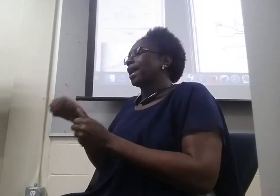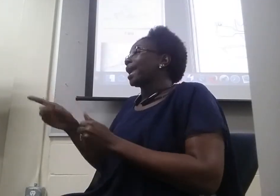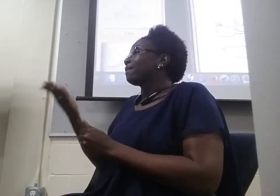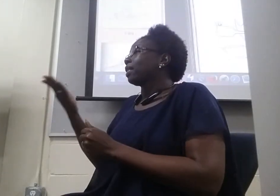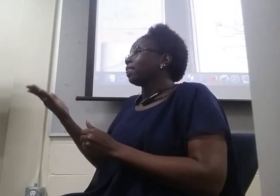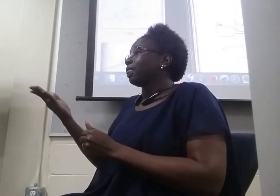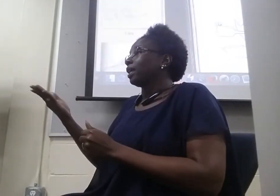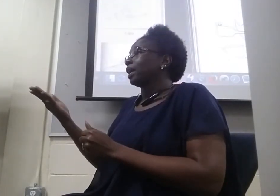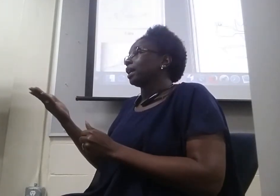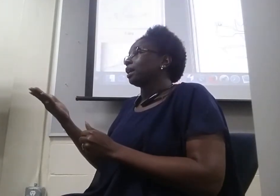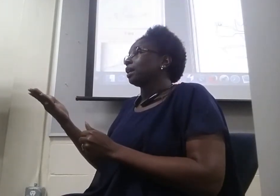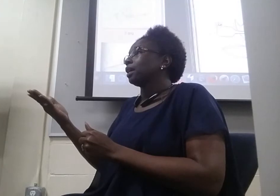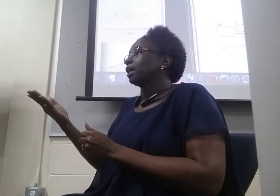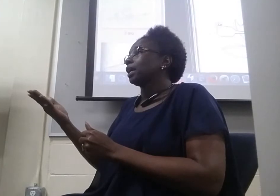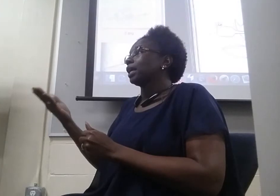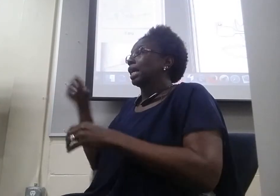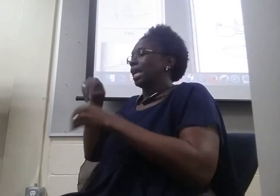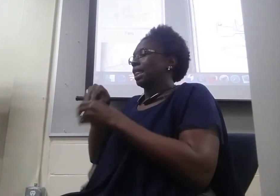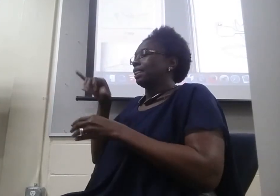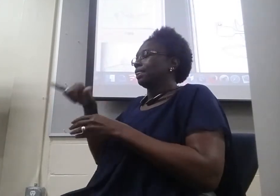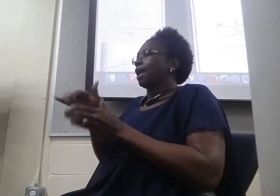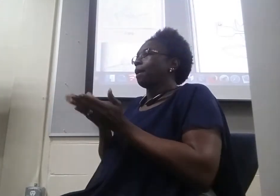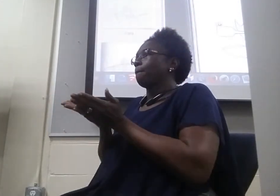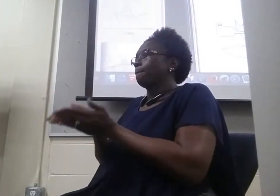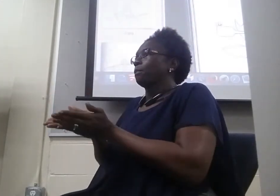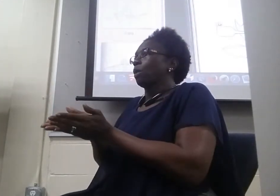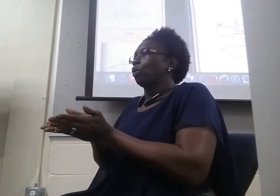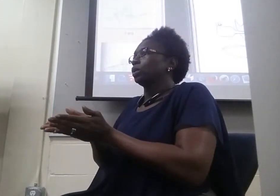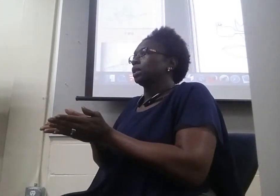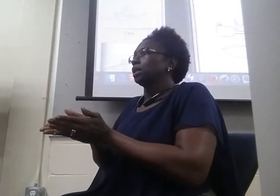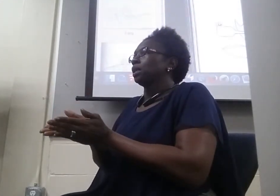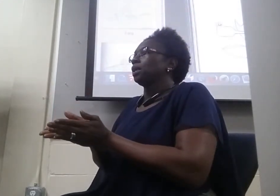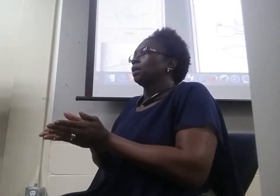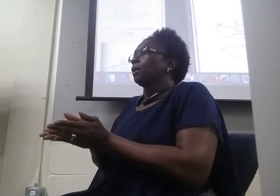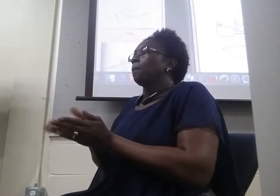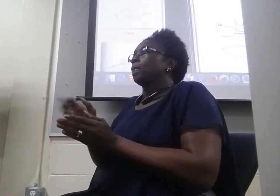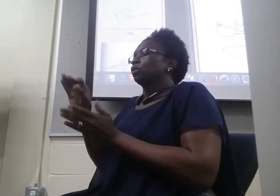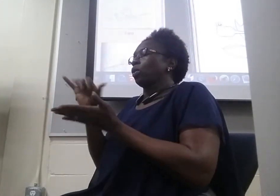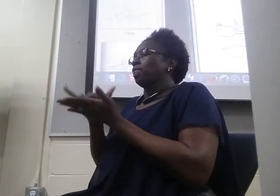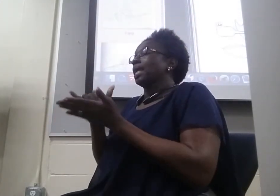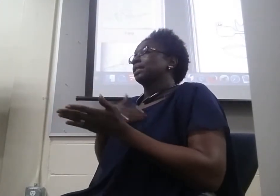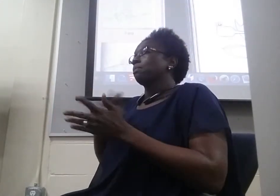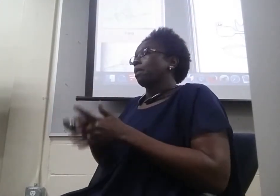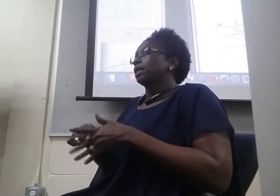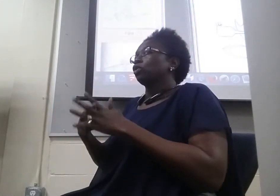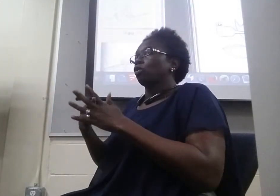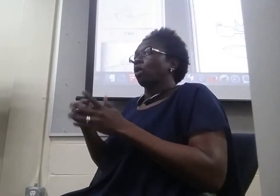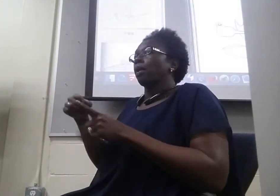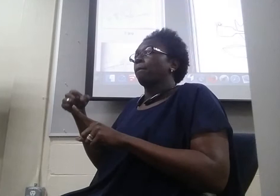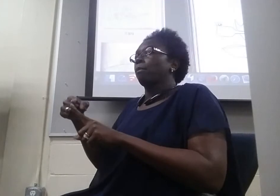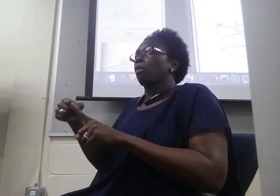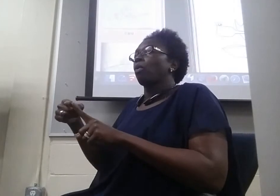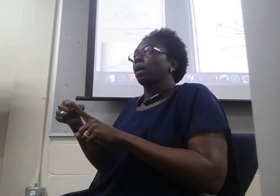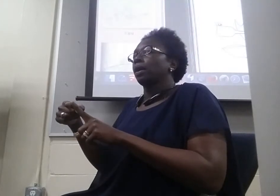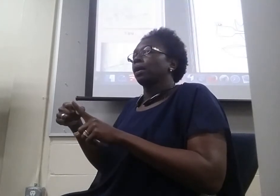tiny boat. And that's kind of, I guess, my starting point. But I didn't like that angle.